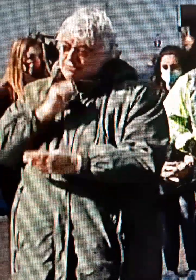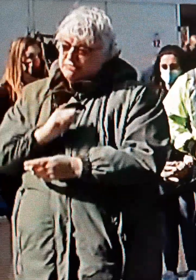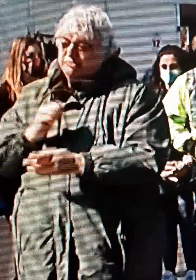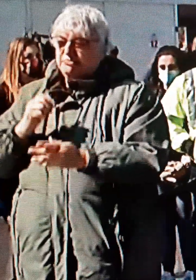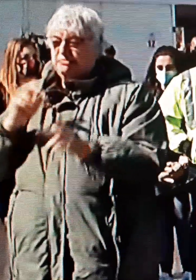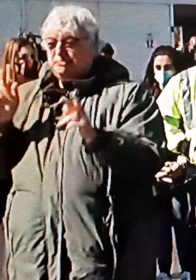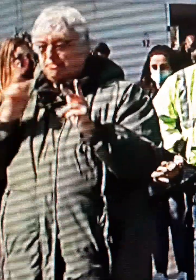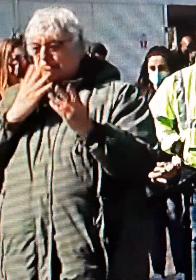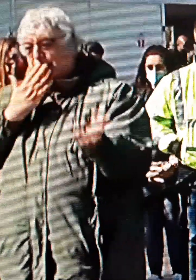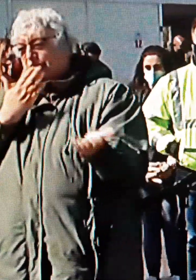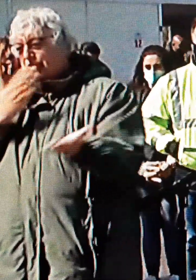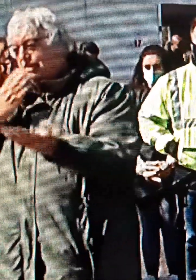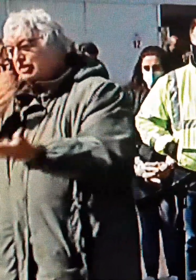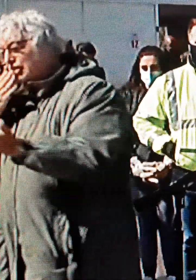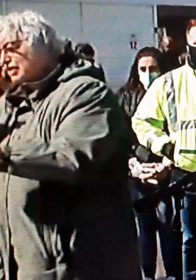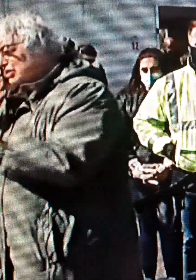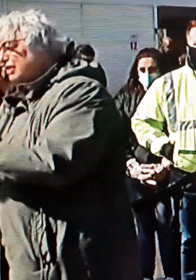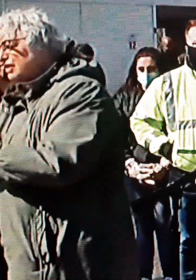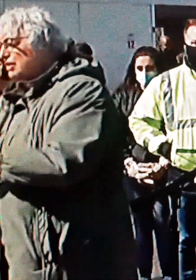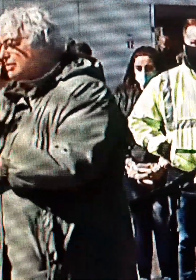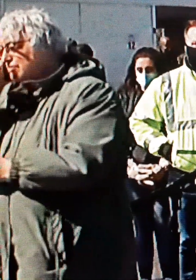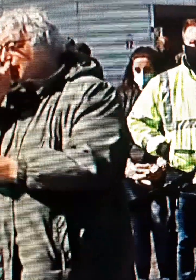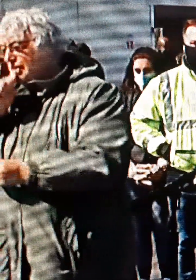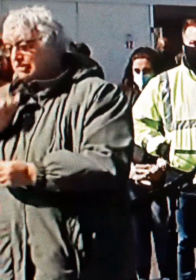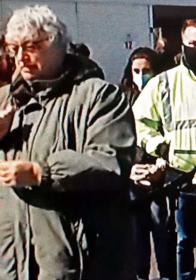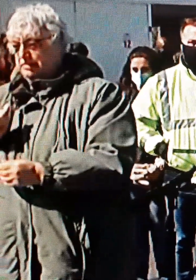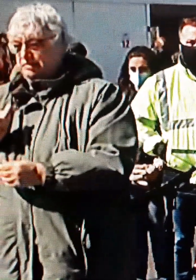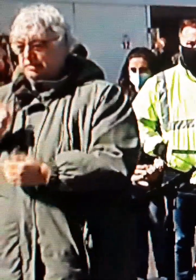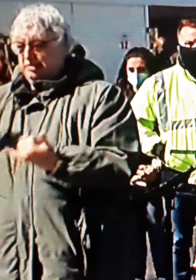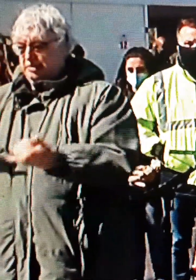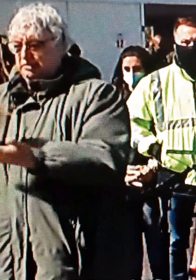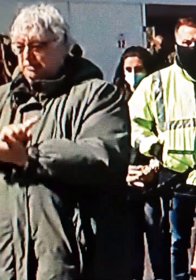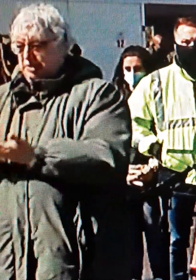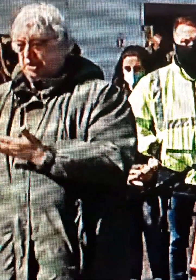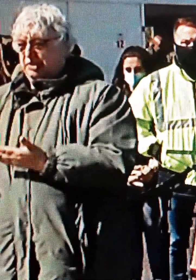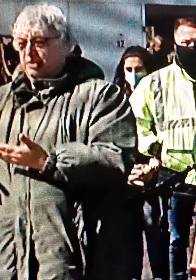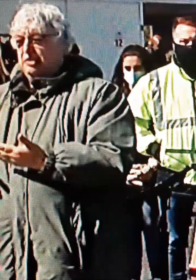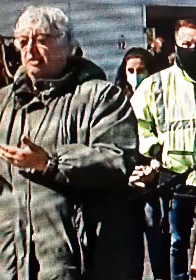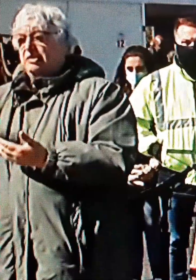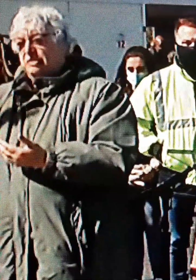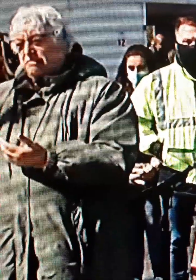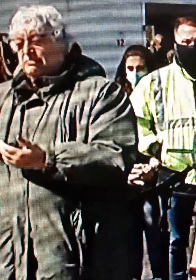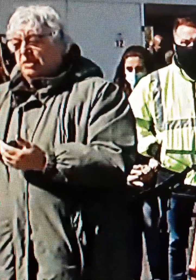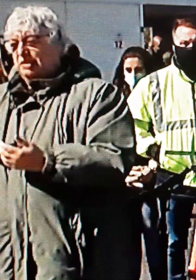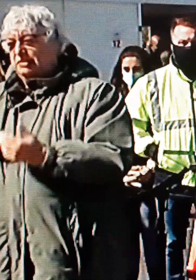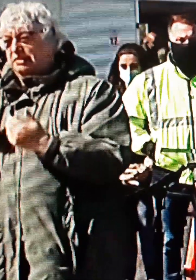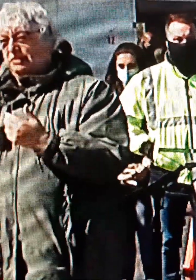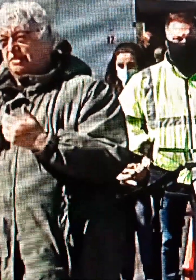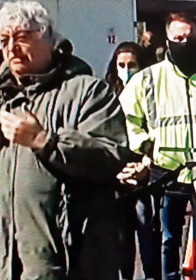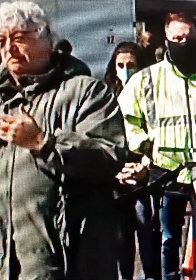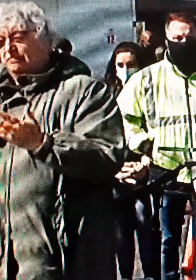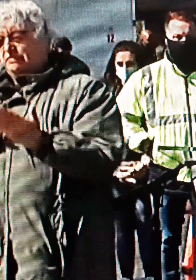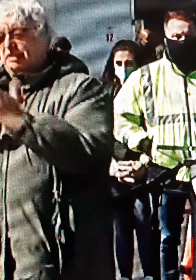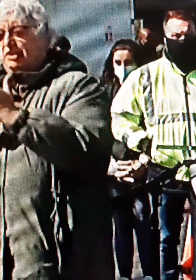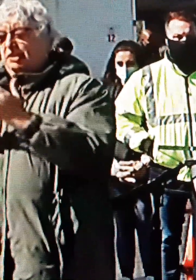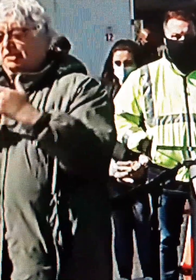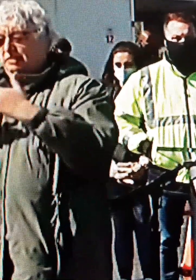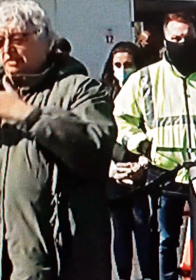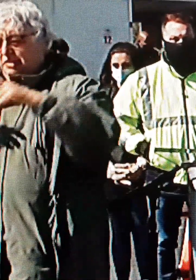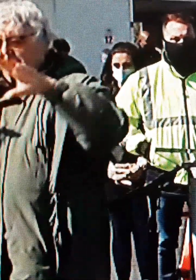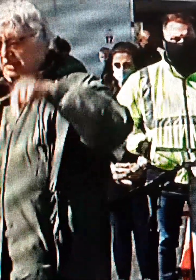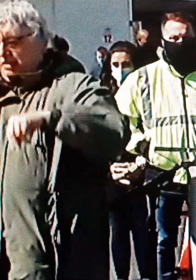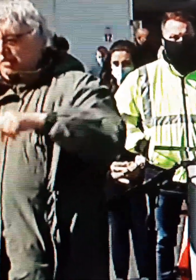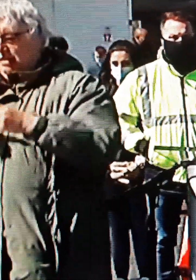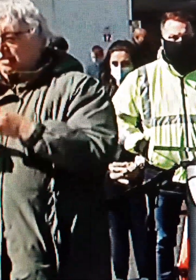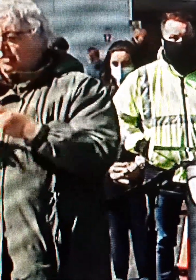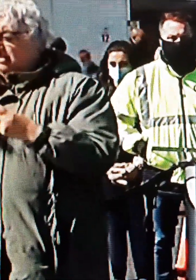to thank them for being very, very, very patient for this week. Because when you're having to deal with power outages and you couple that with